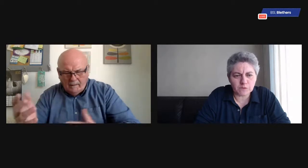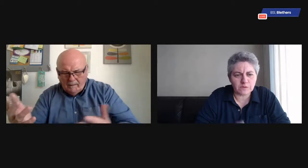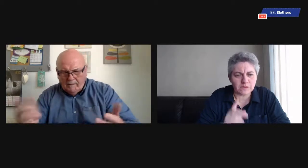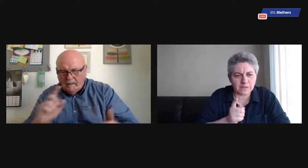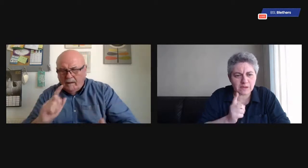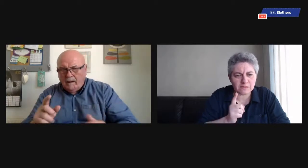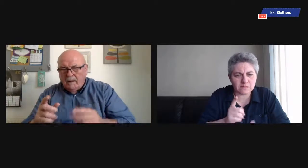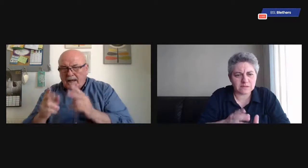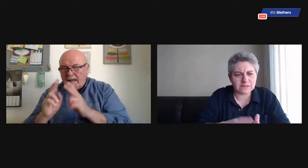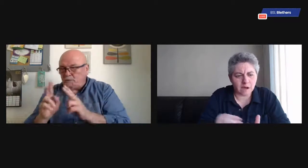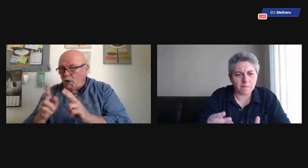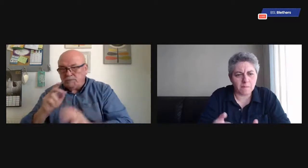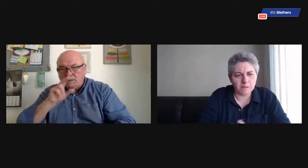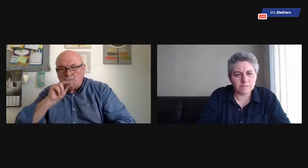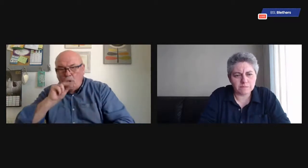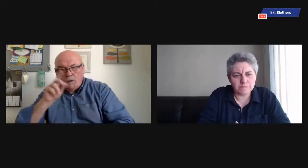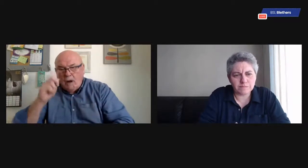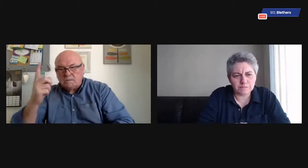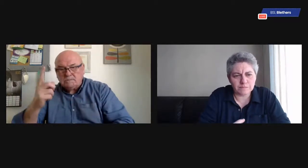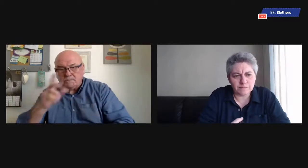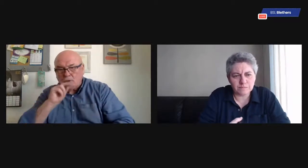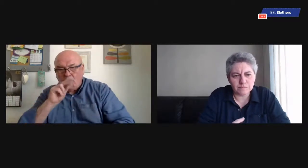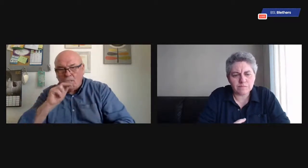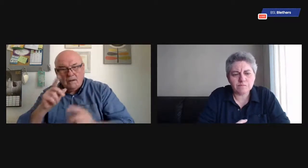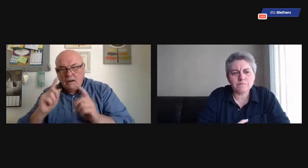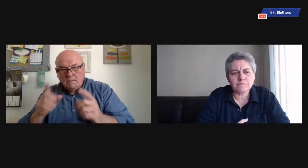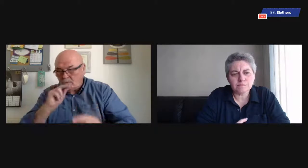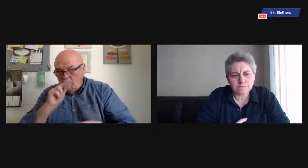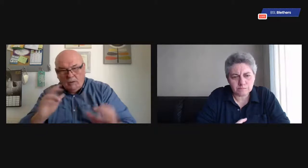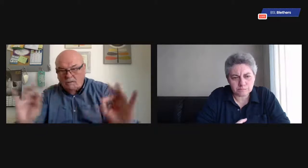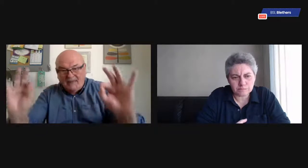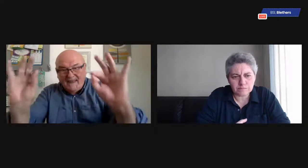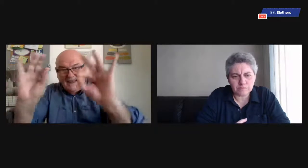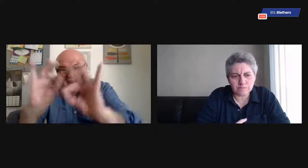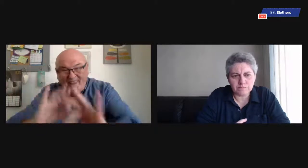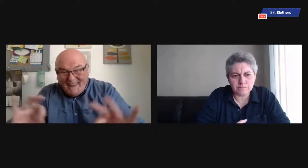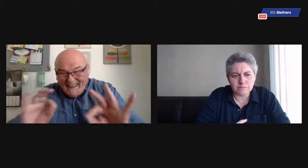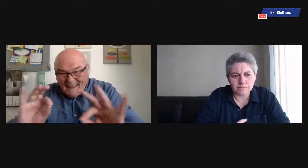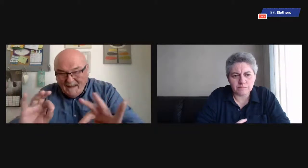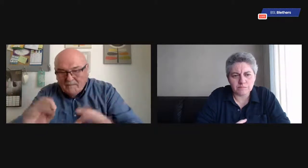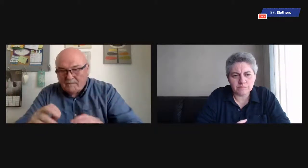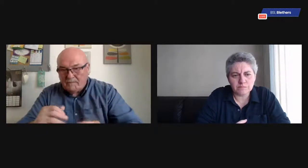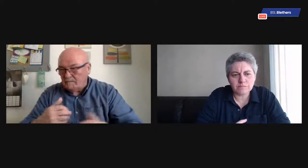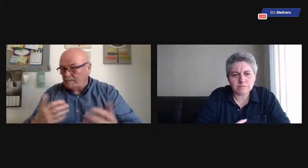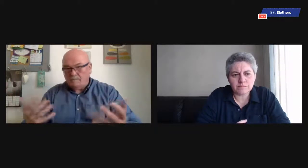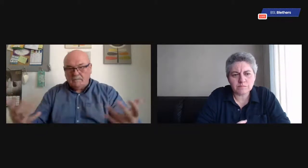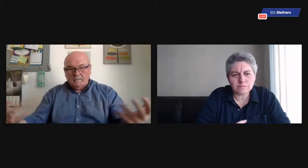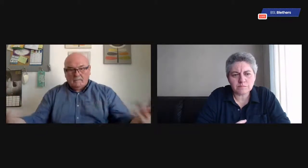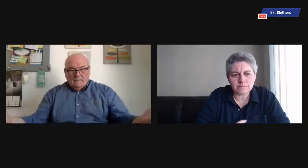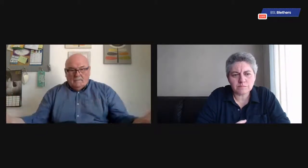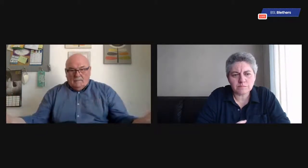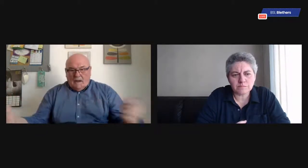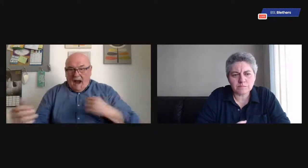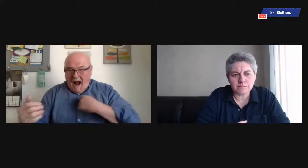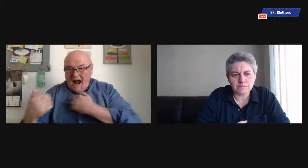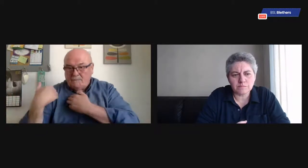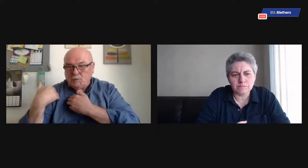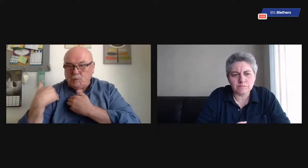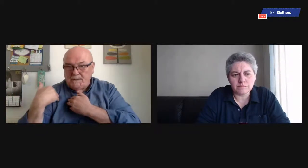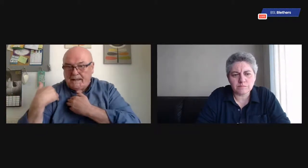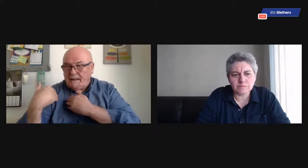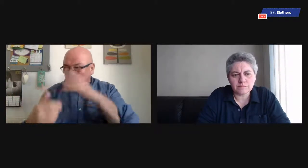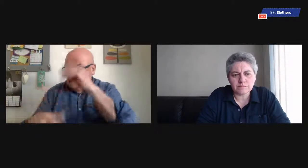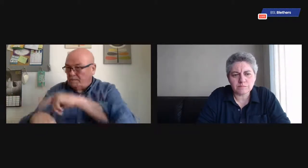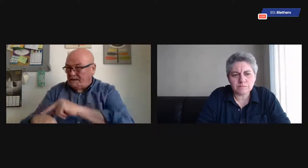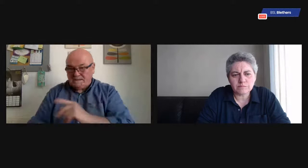report, and there's not even any communication. Interpreter can't do a voiceover because the person's not